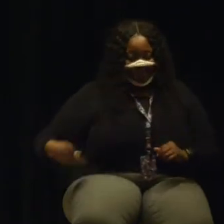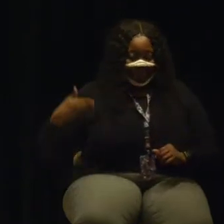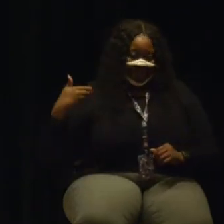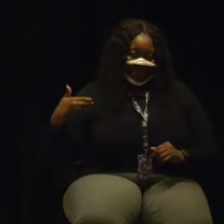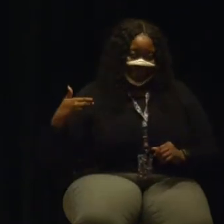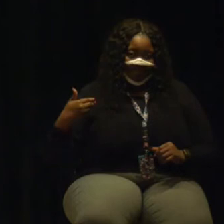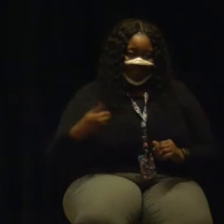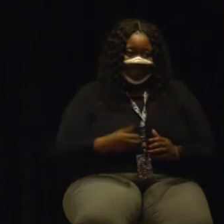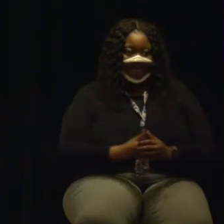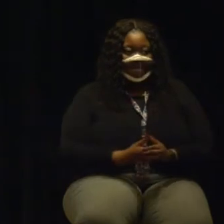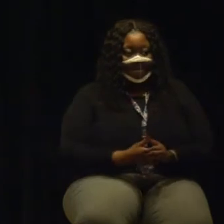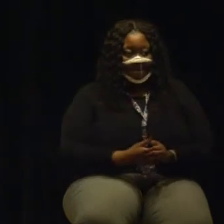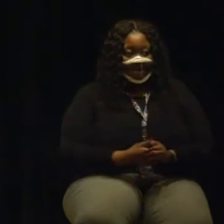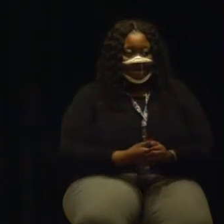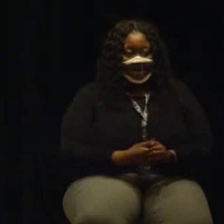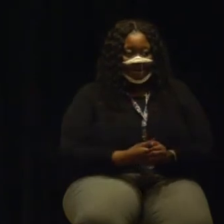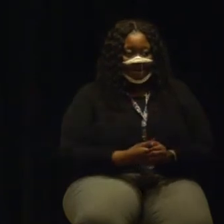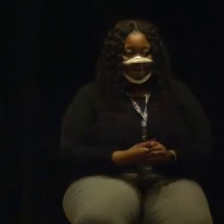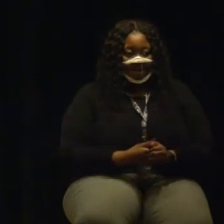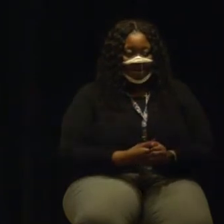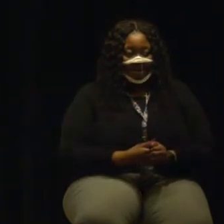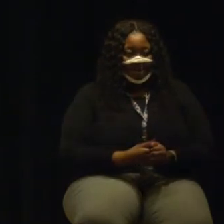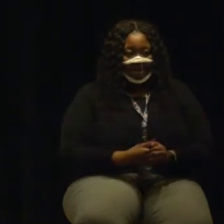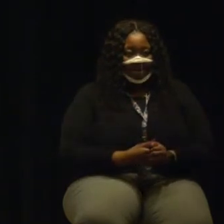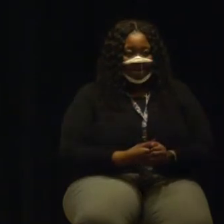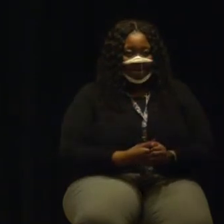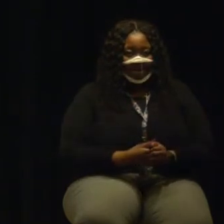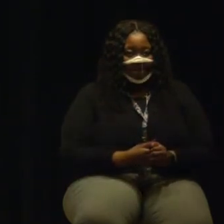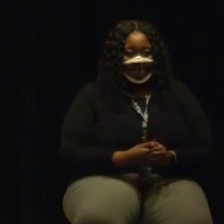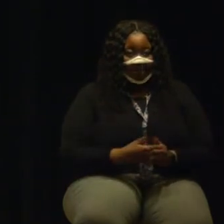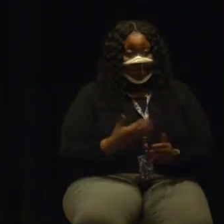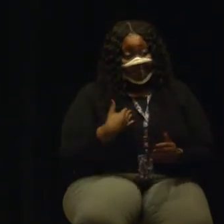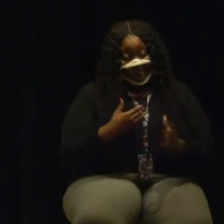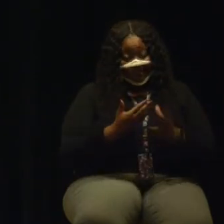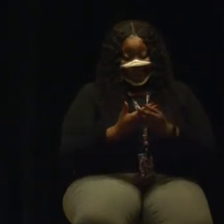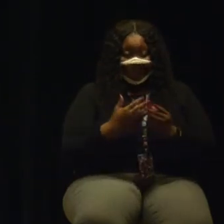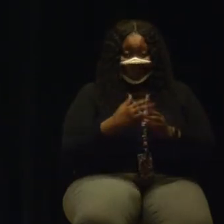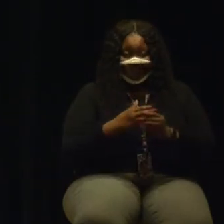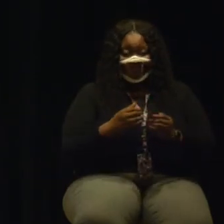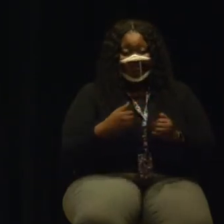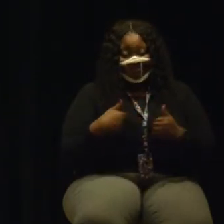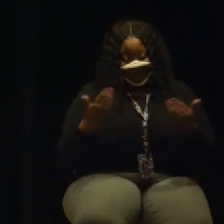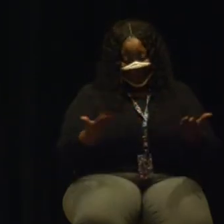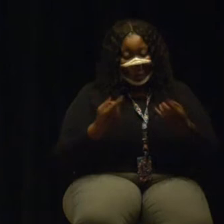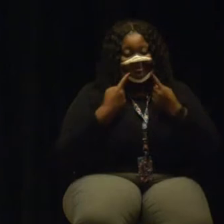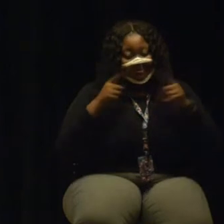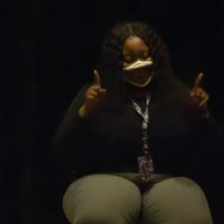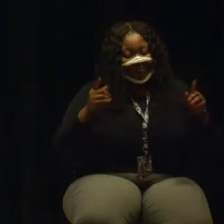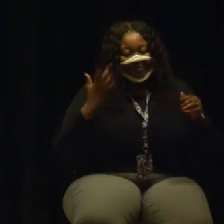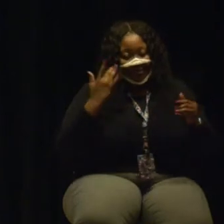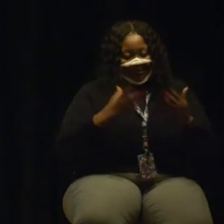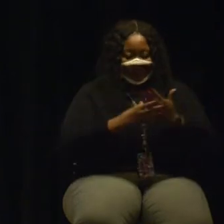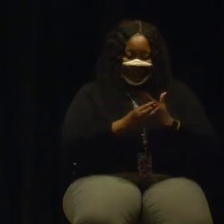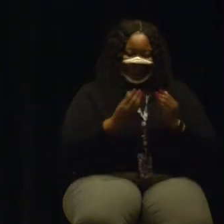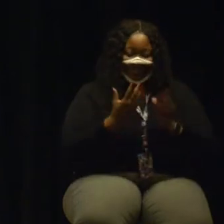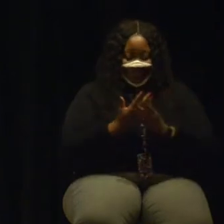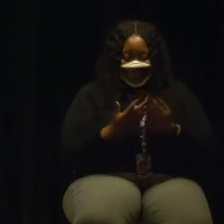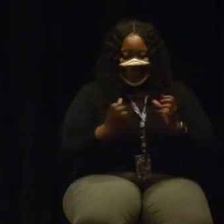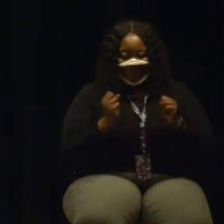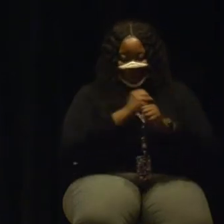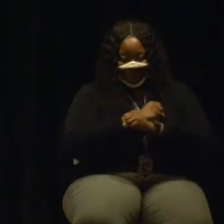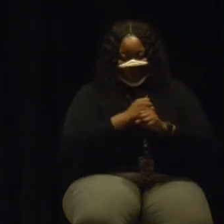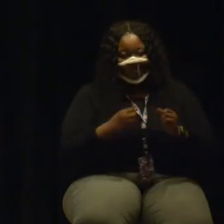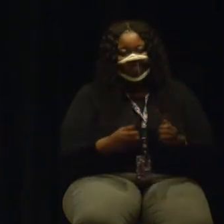The best prize, I'm a prize fighter. My fists got me here. The best fists a man ever balled up. Thanks to these fists, I've